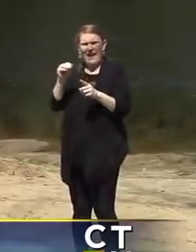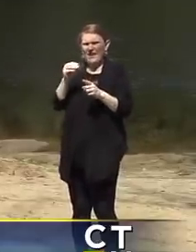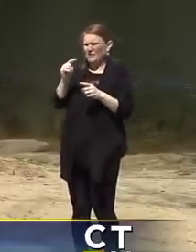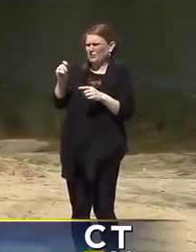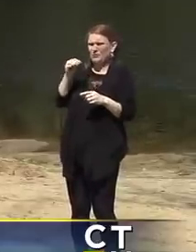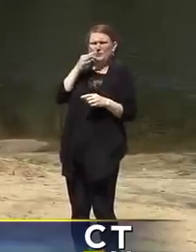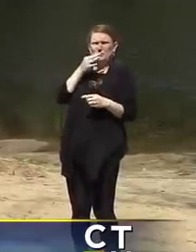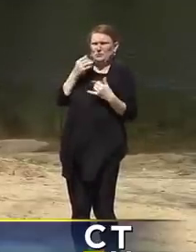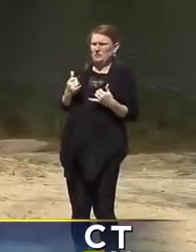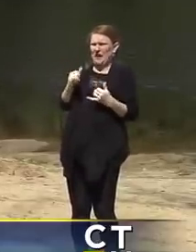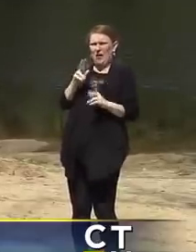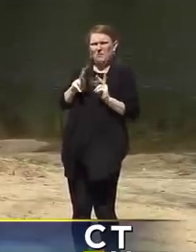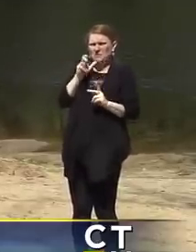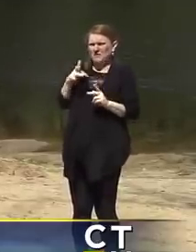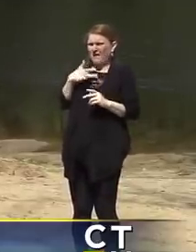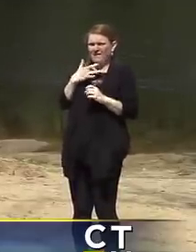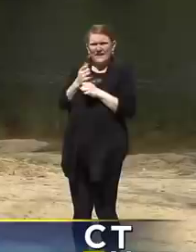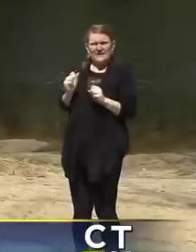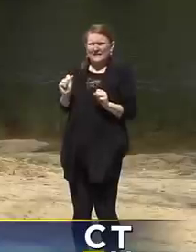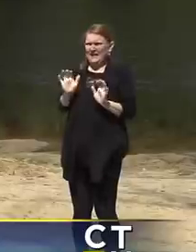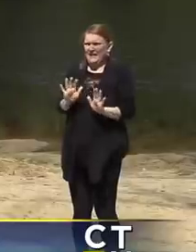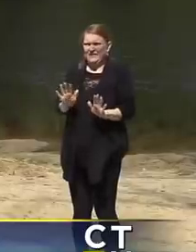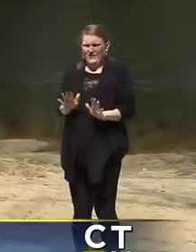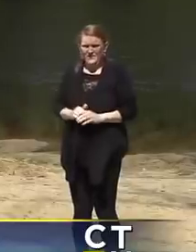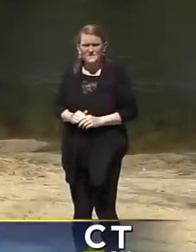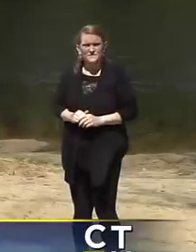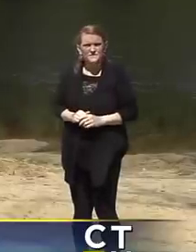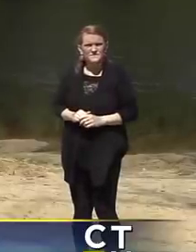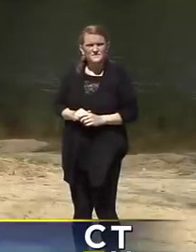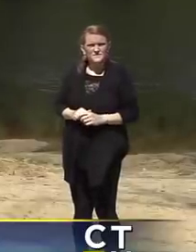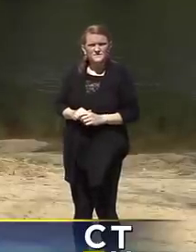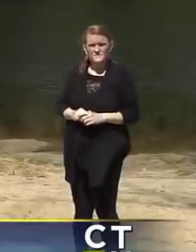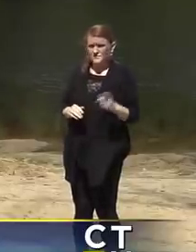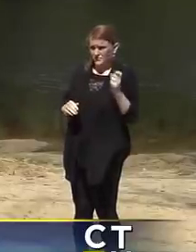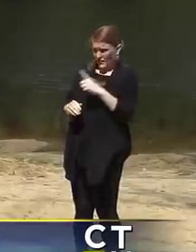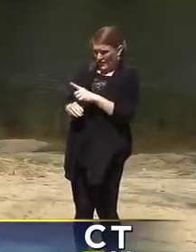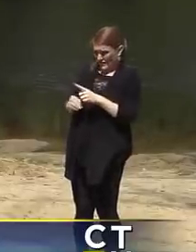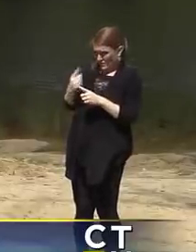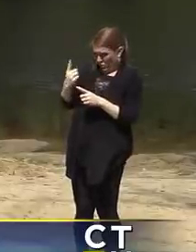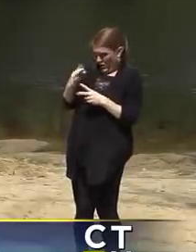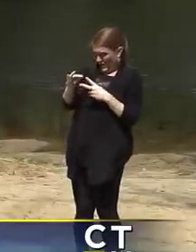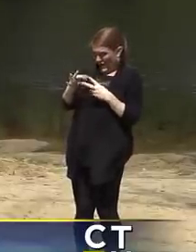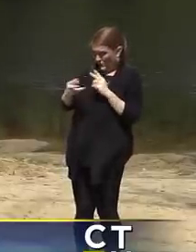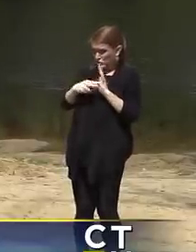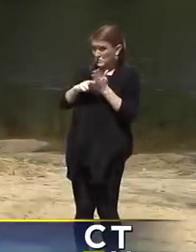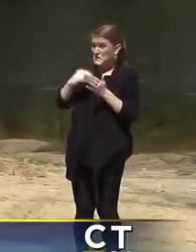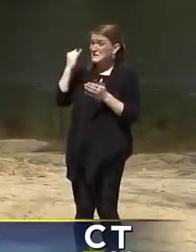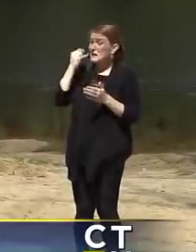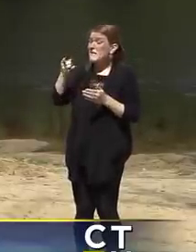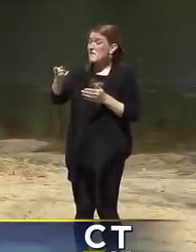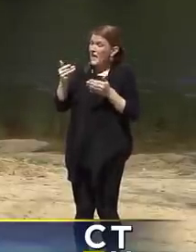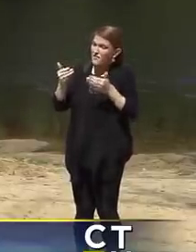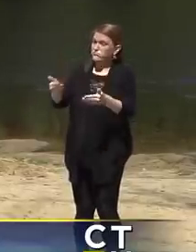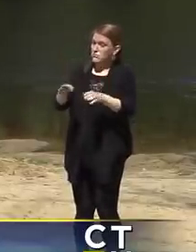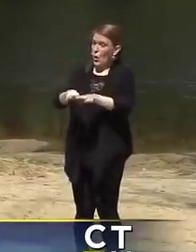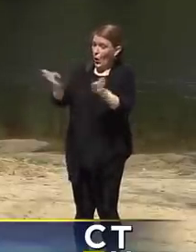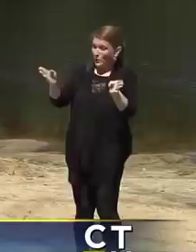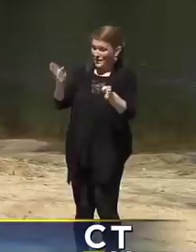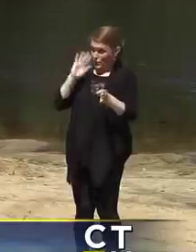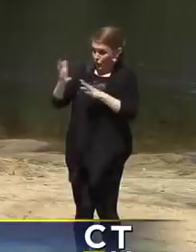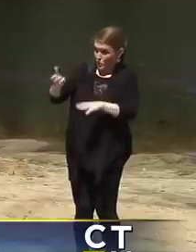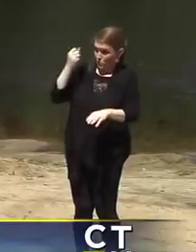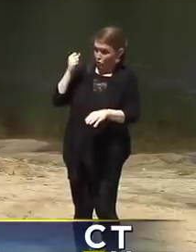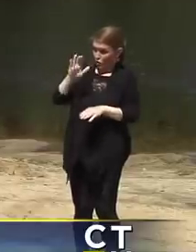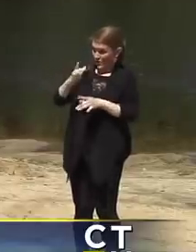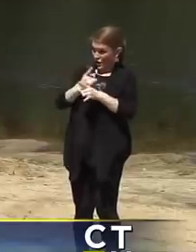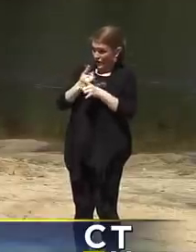now. So are you saying that one possibility is you would pull their liquor licenses if they go forward? No, I think that's premature, but you were